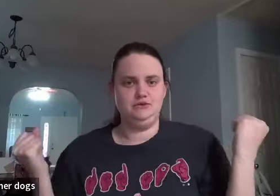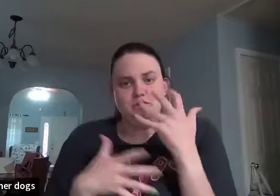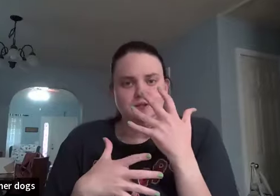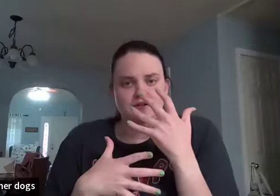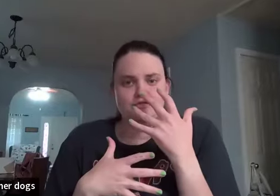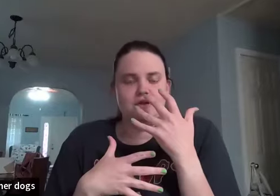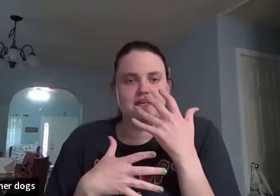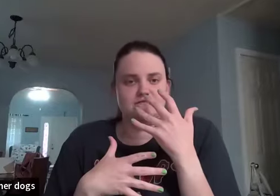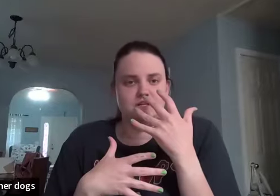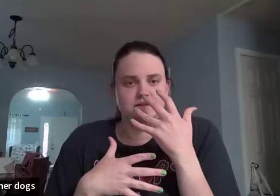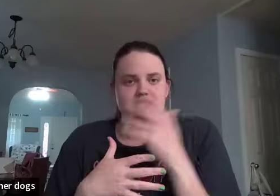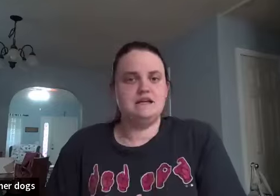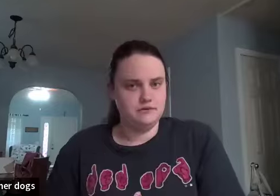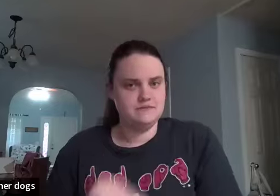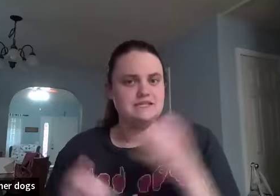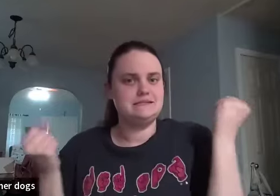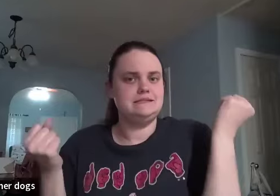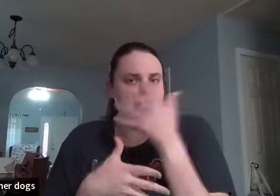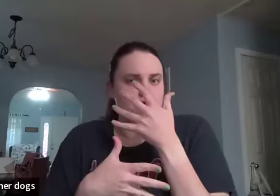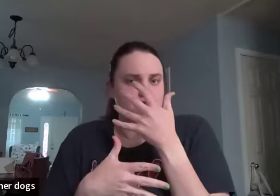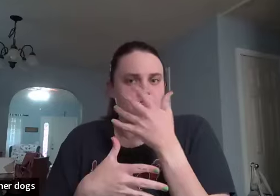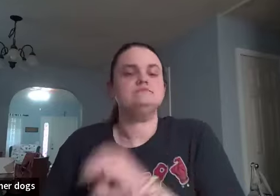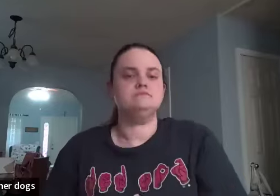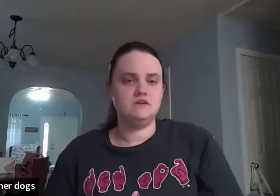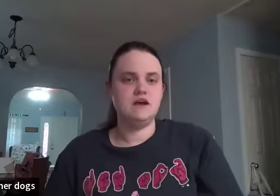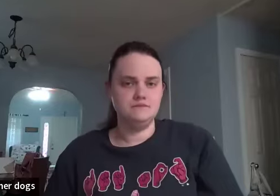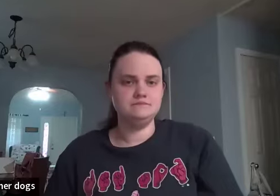you throw your hands in front of your face kind of deal. Scared. Okay.